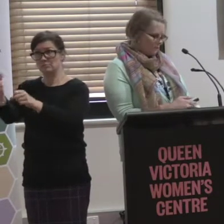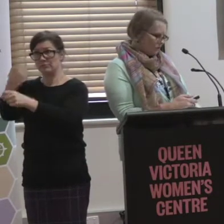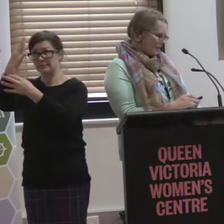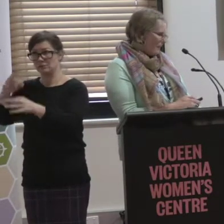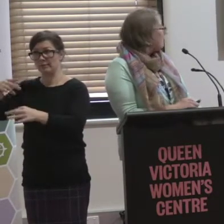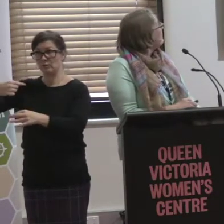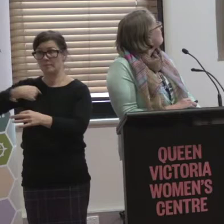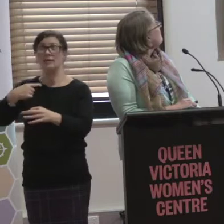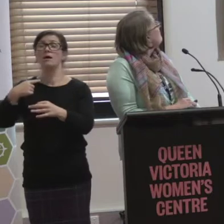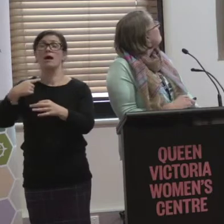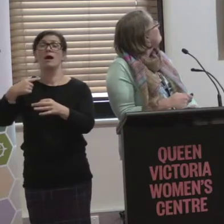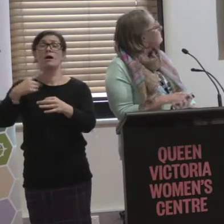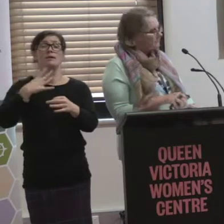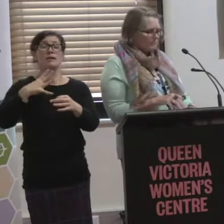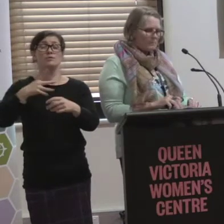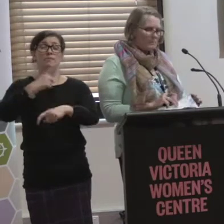supported decision-making.